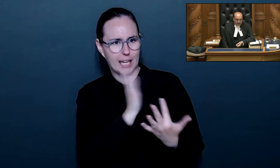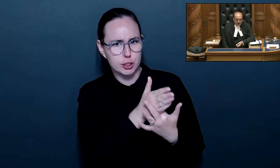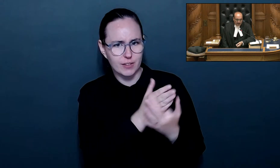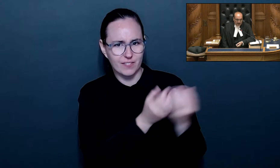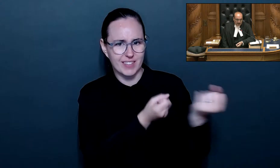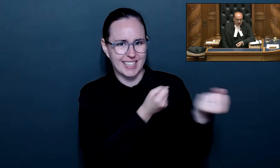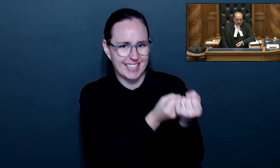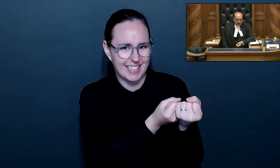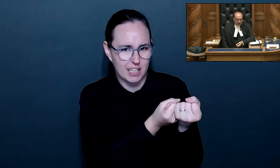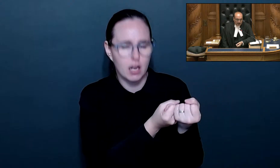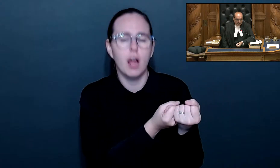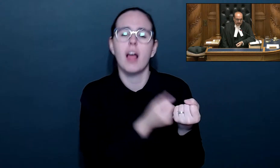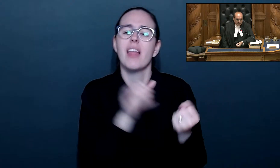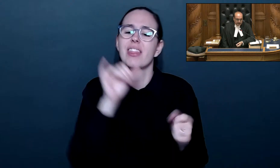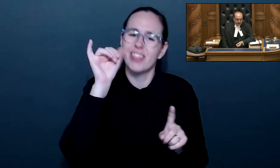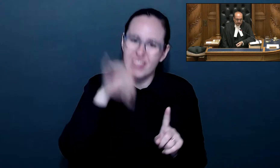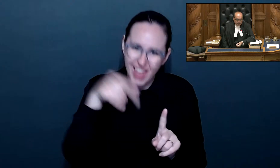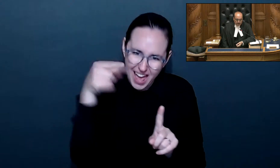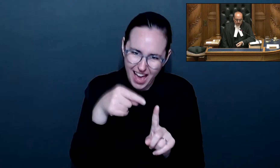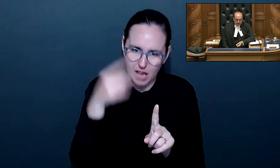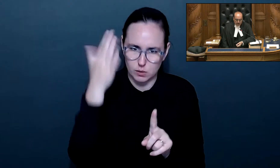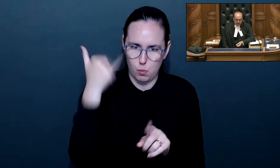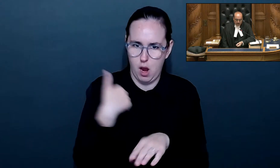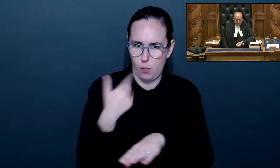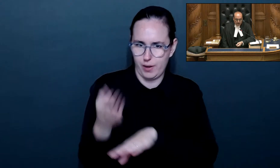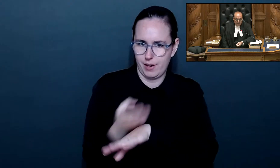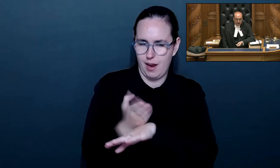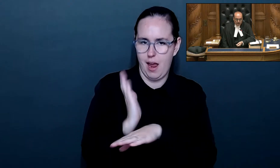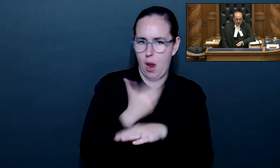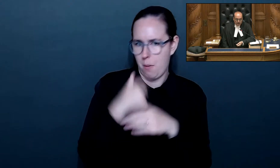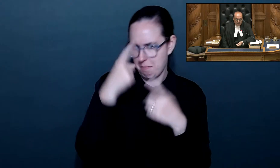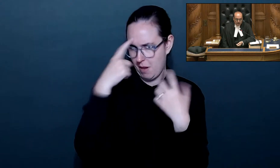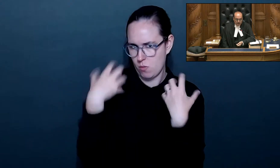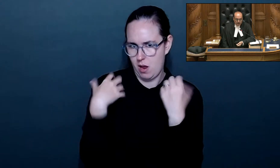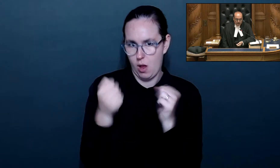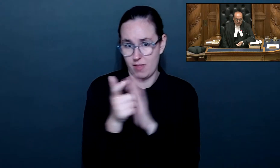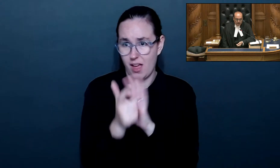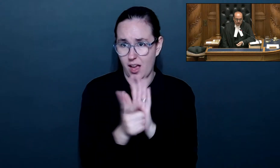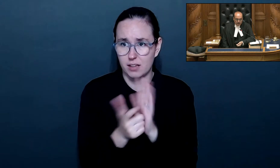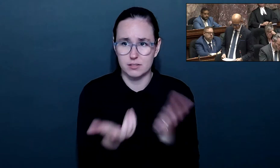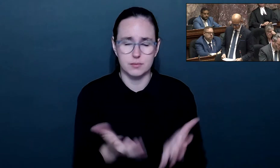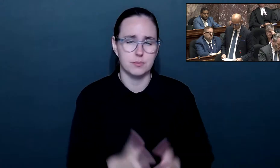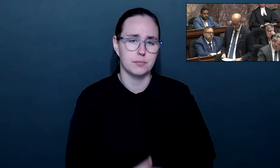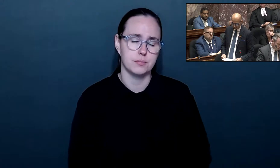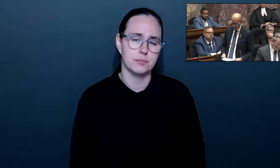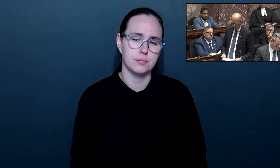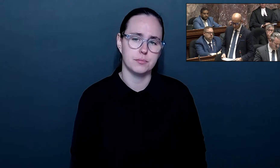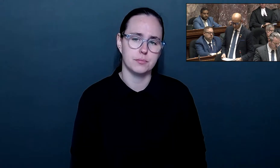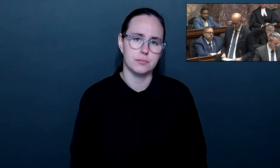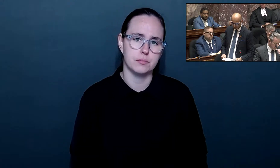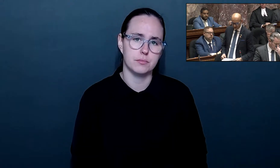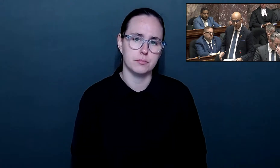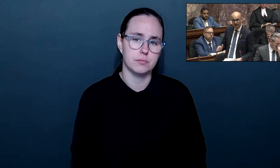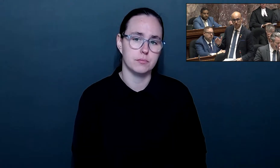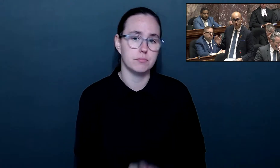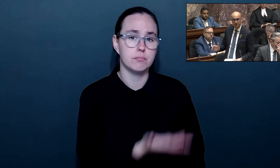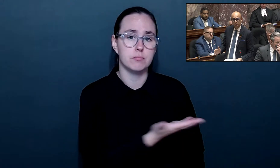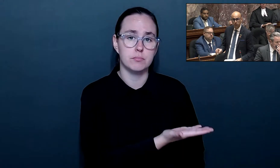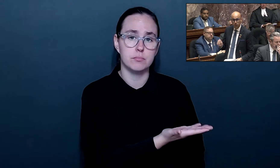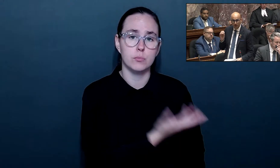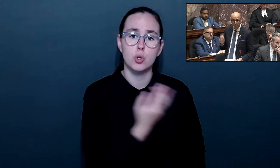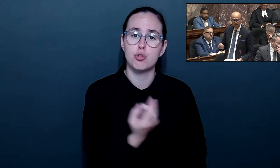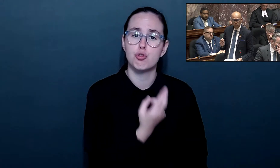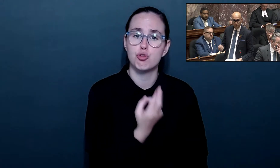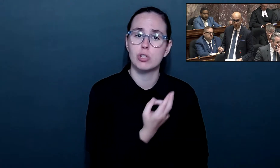Member for Richmond Queensborough. Yesterday, during question period, the Premier commented about this past